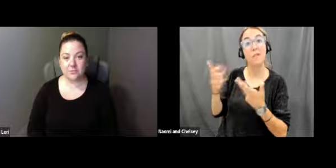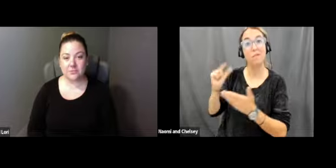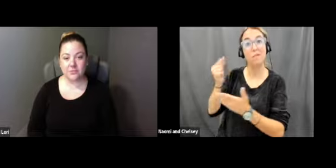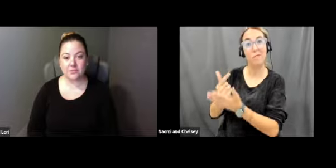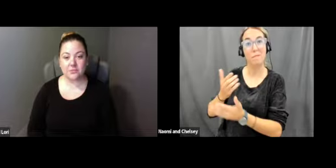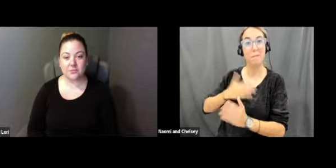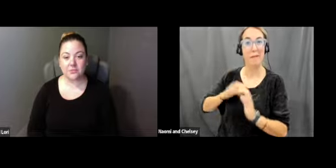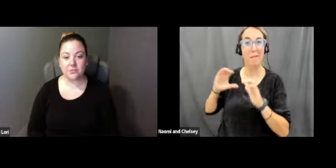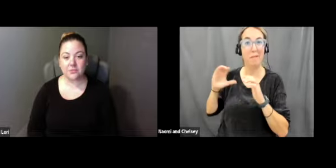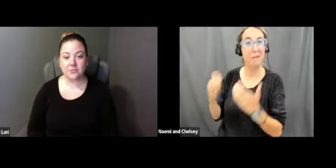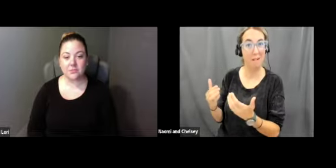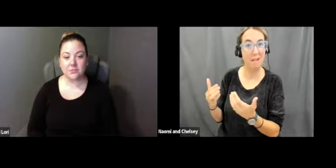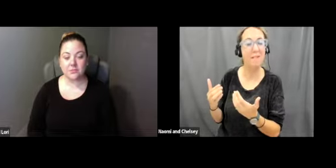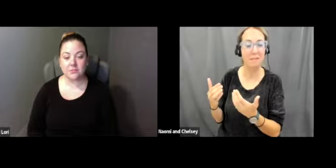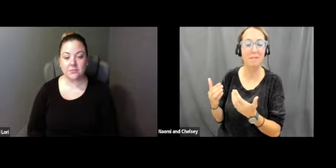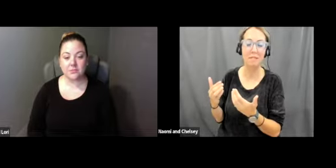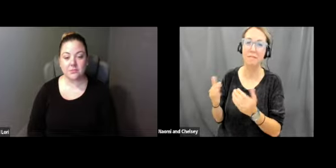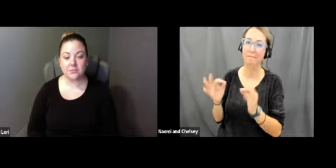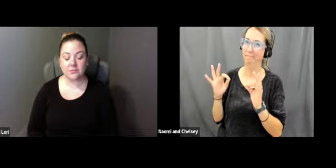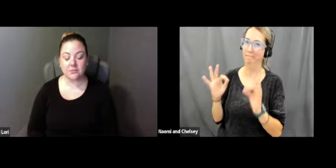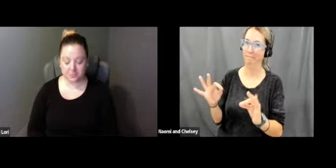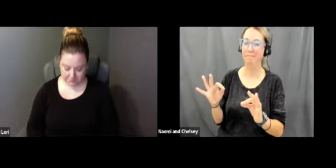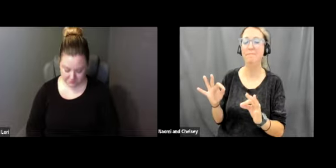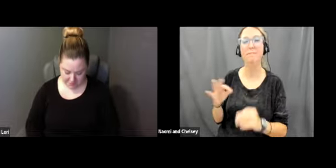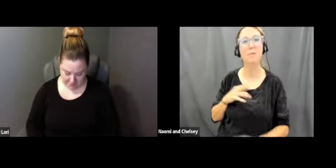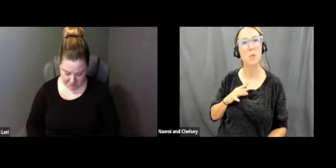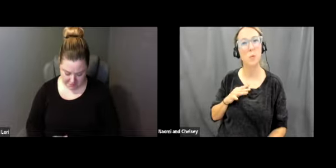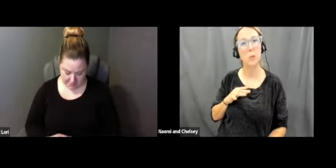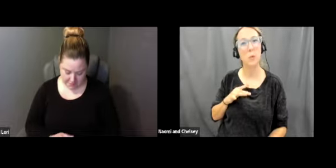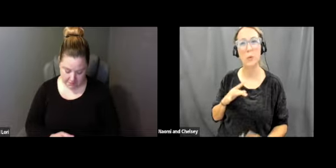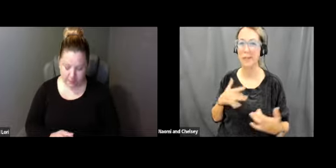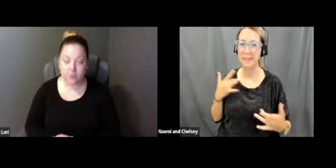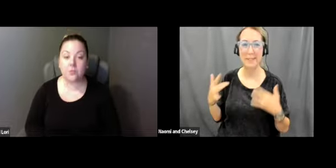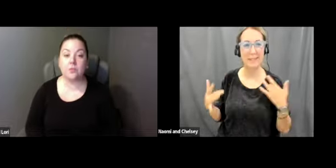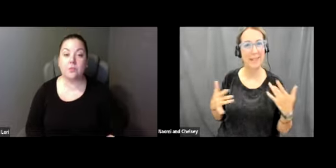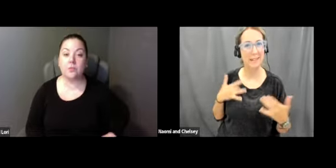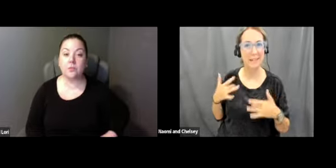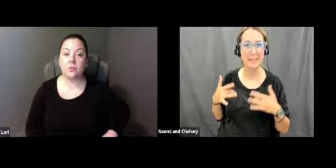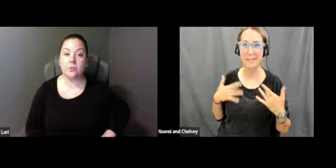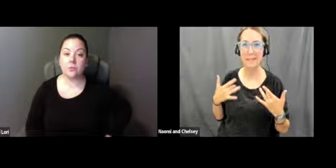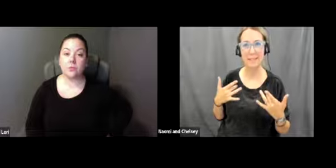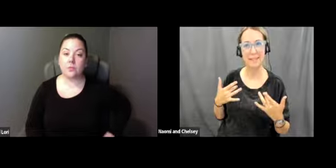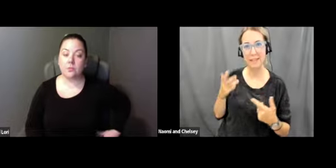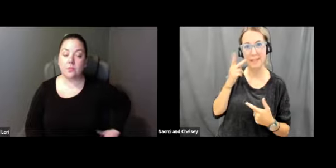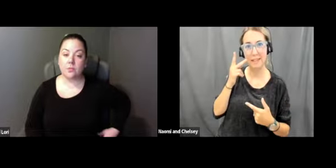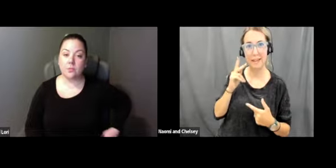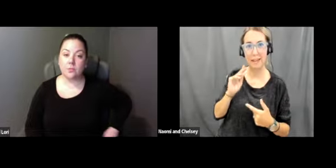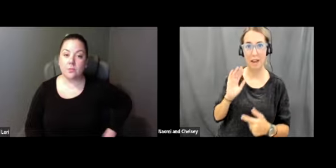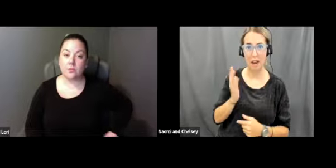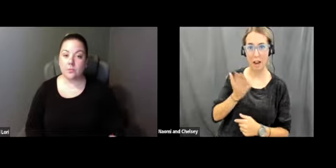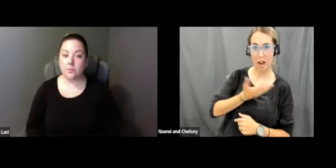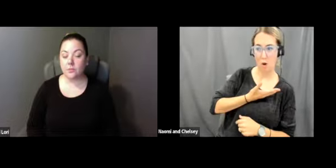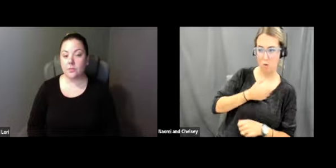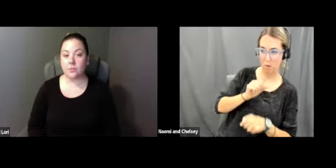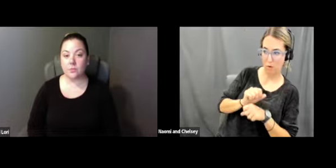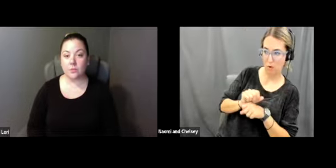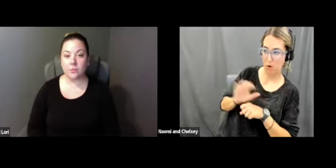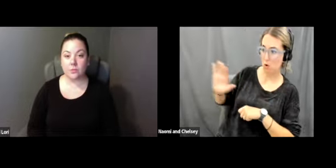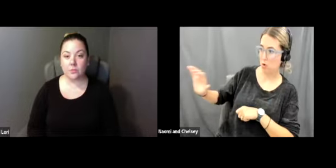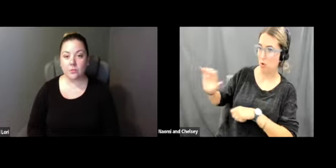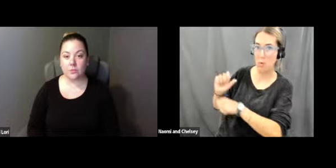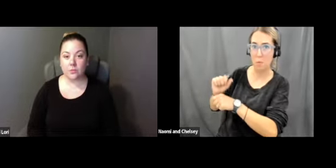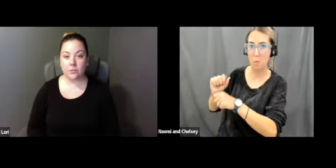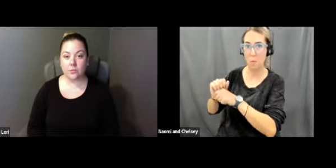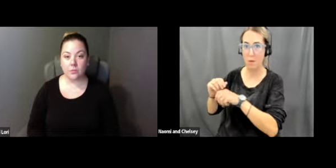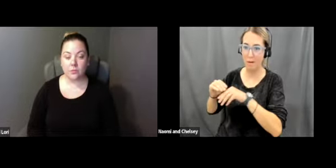member. So it is really cool and really exciting to see how our work intersects so much now. And I'm